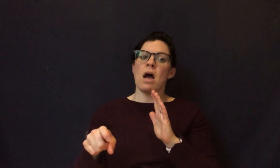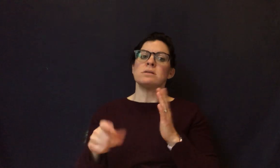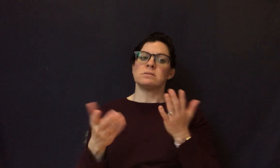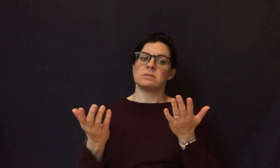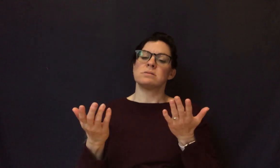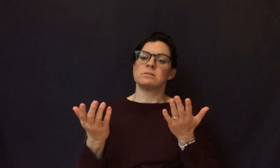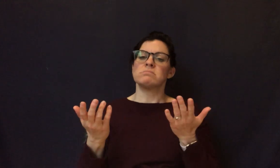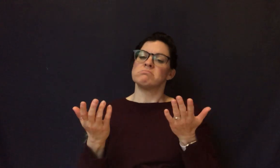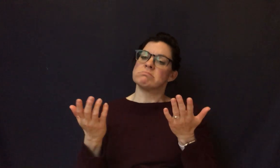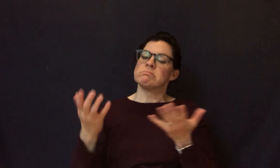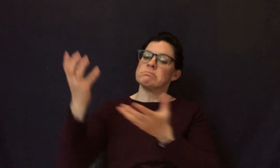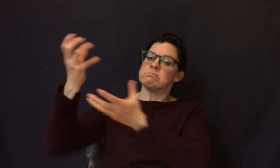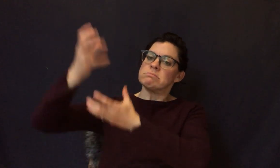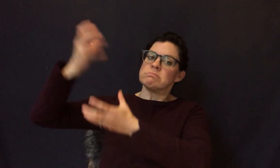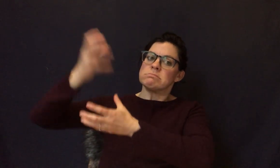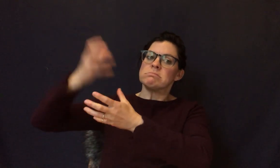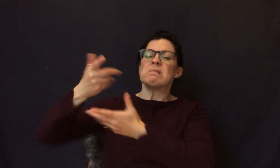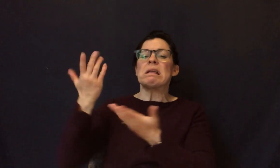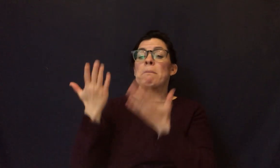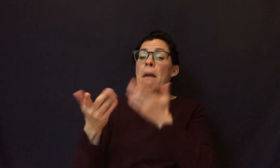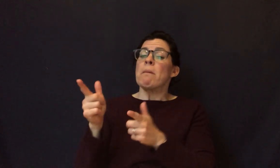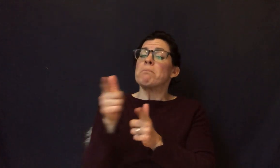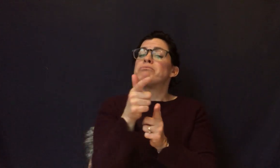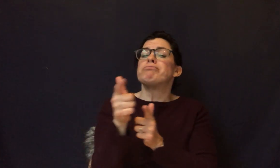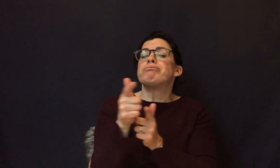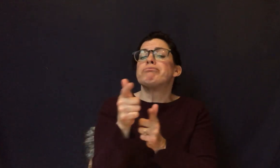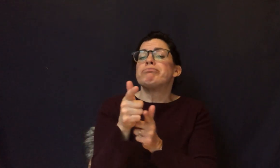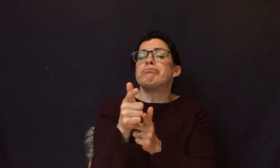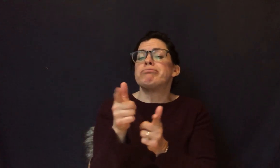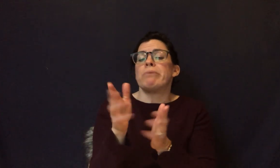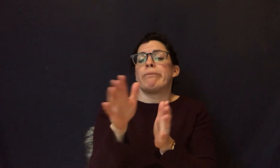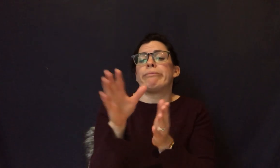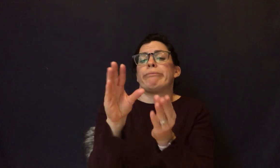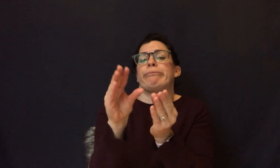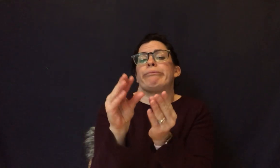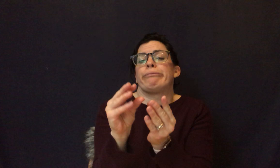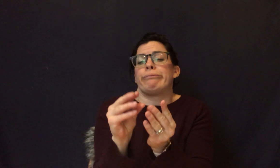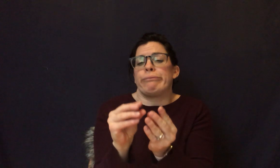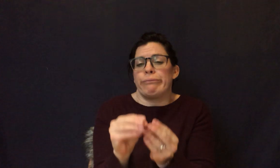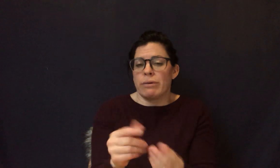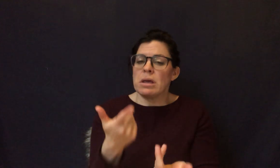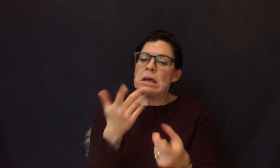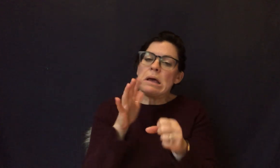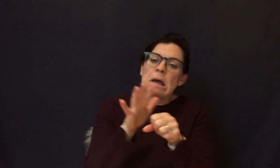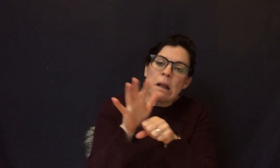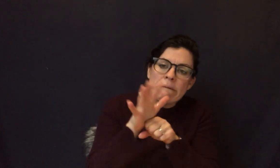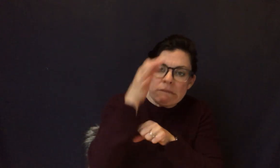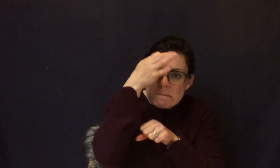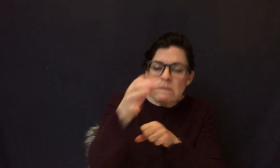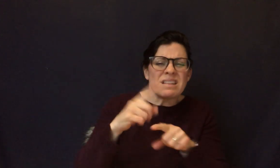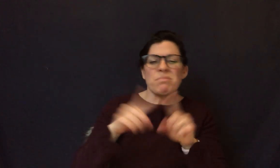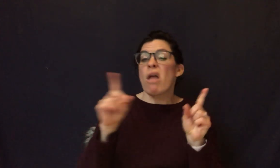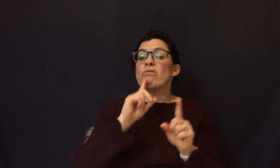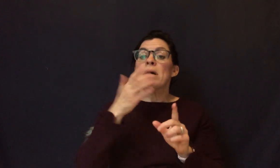work as long because all the good stuff is at the bottom. So if you take a fire extinguisher off the wall, what do you think we should do with it,